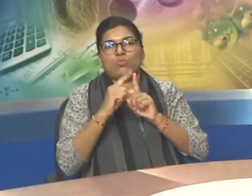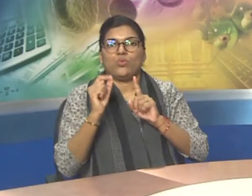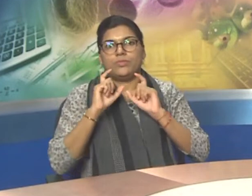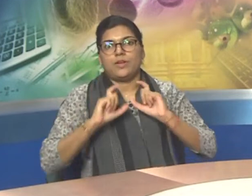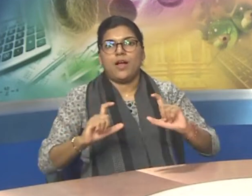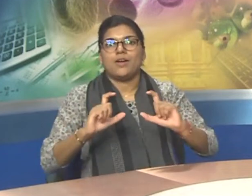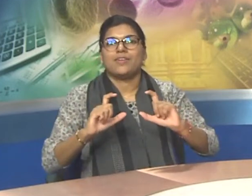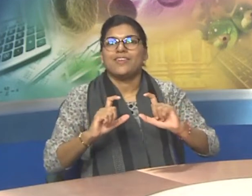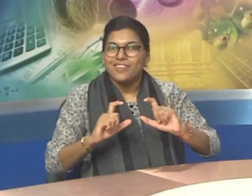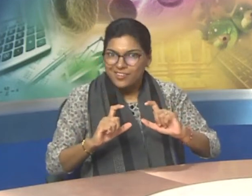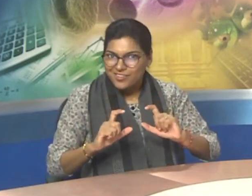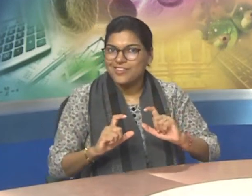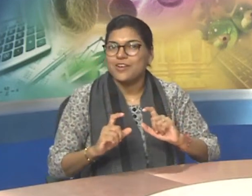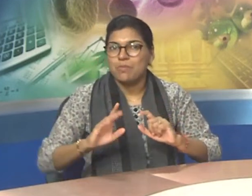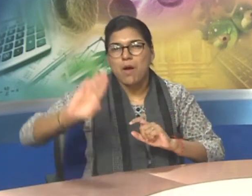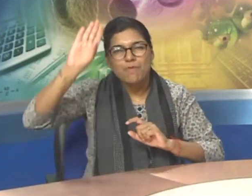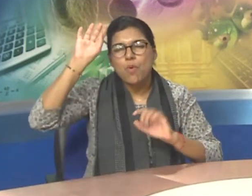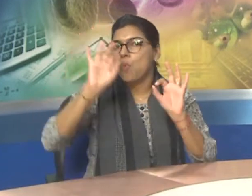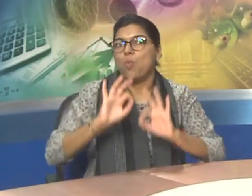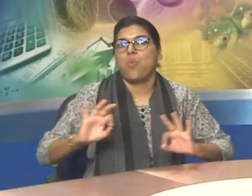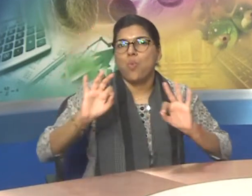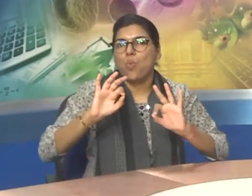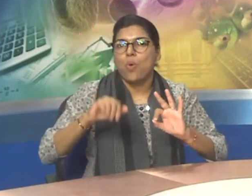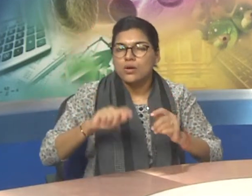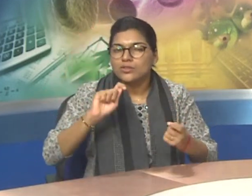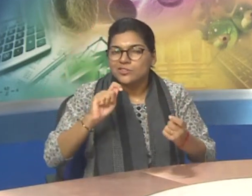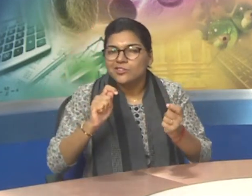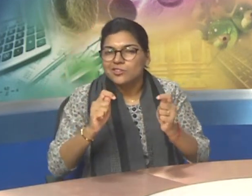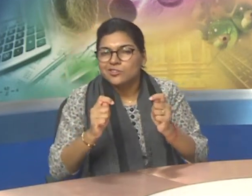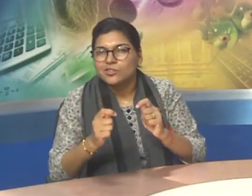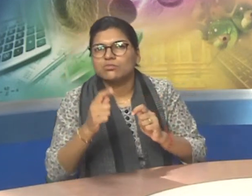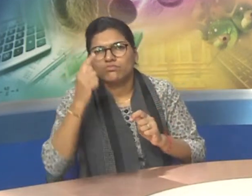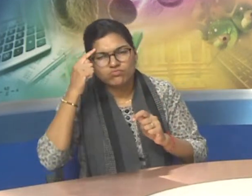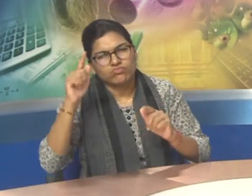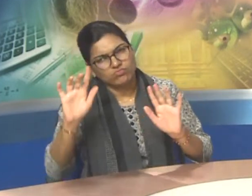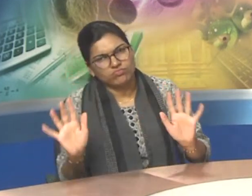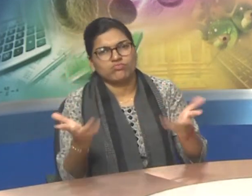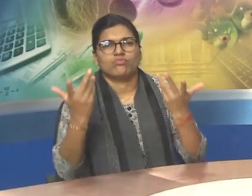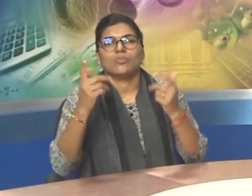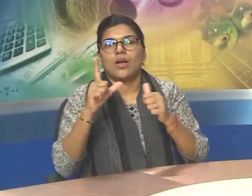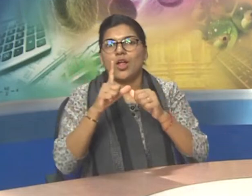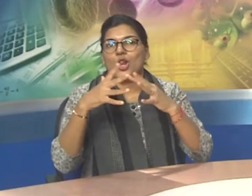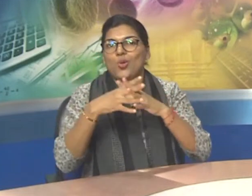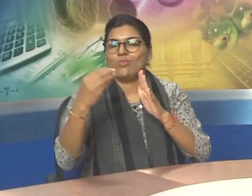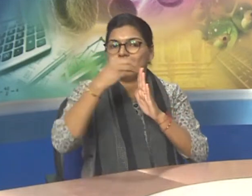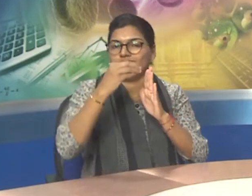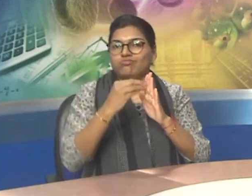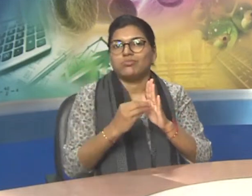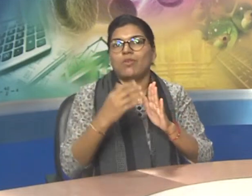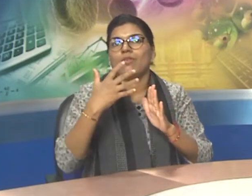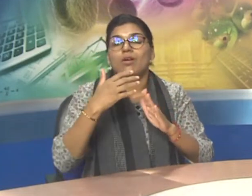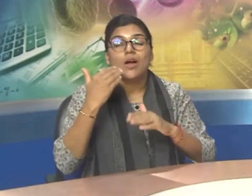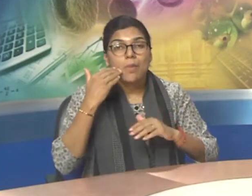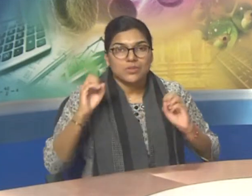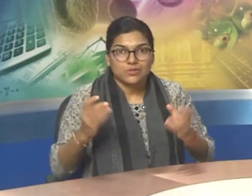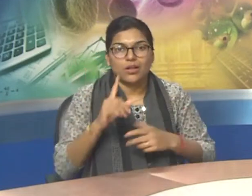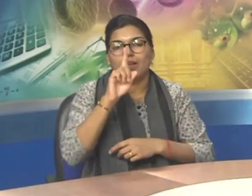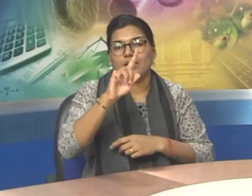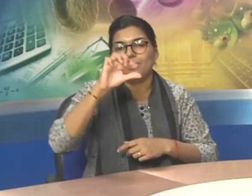Science. This book was published in the year 1931 for the first time.